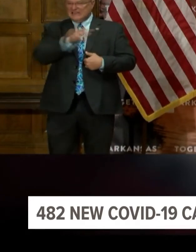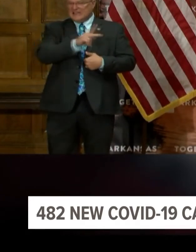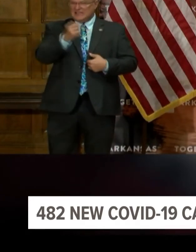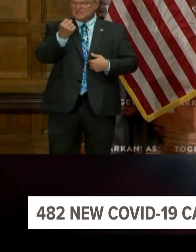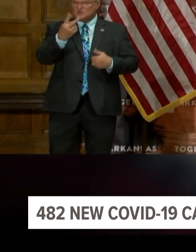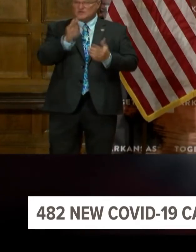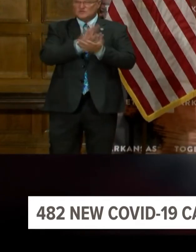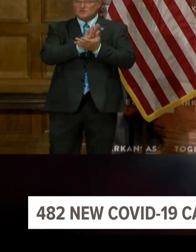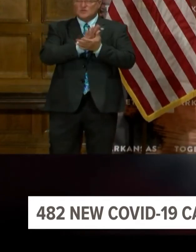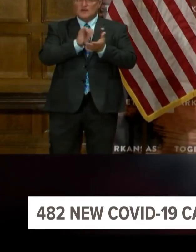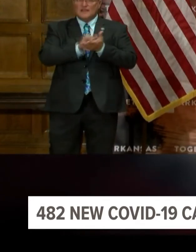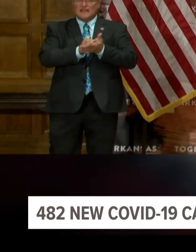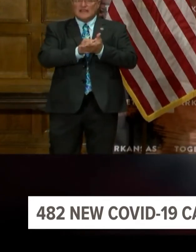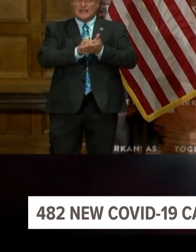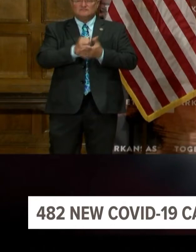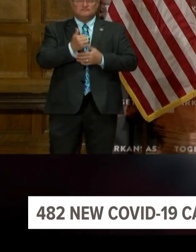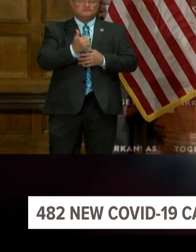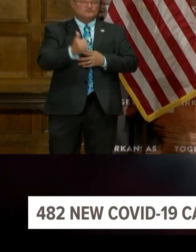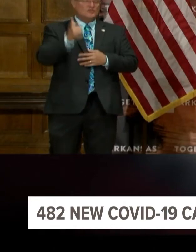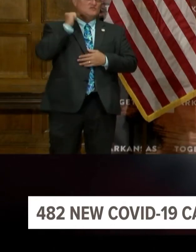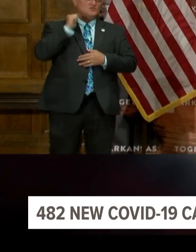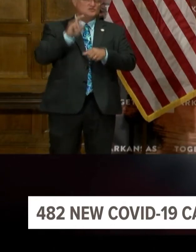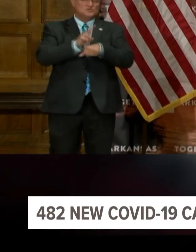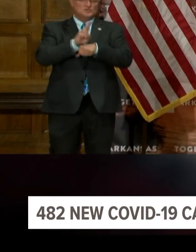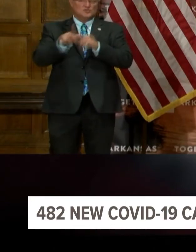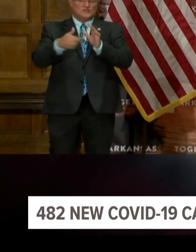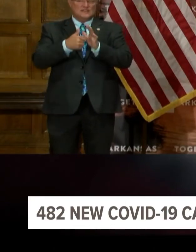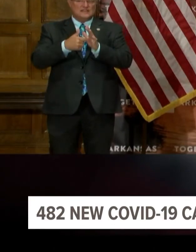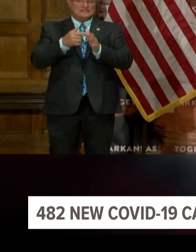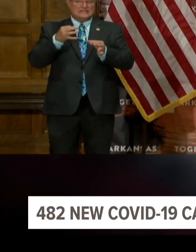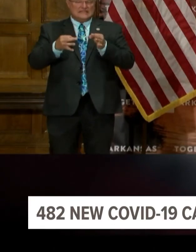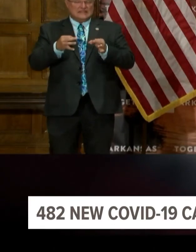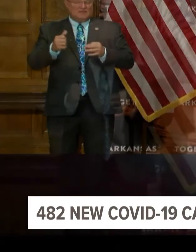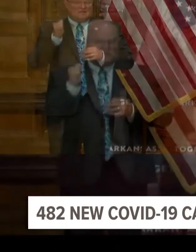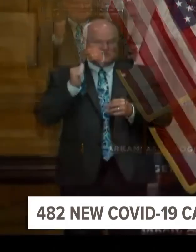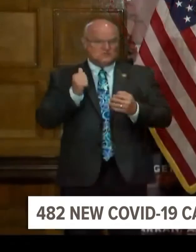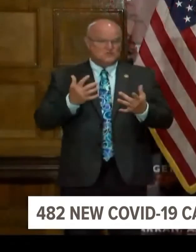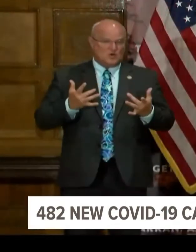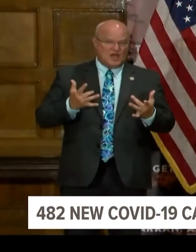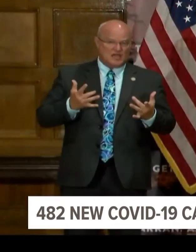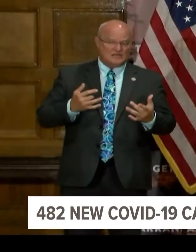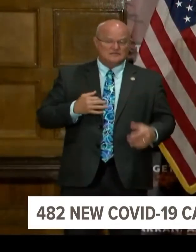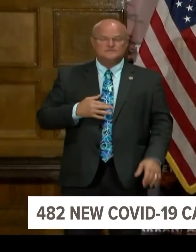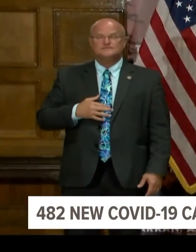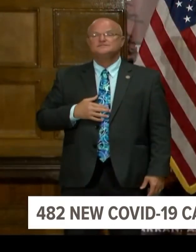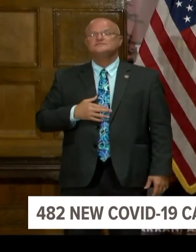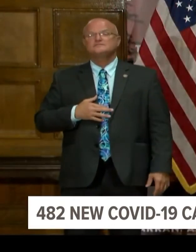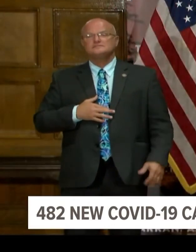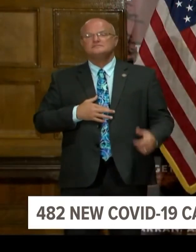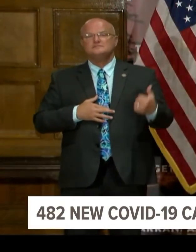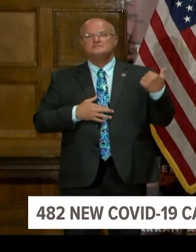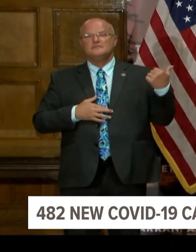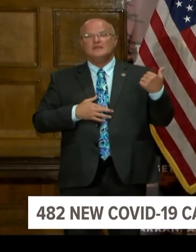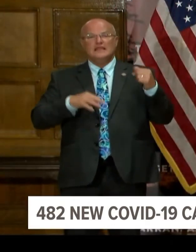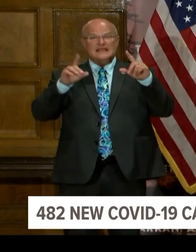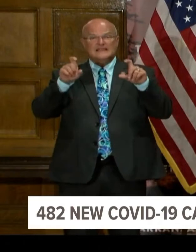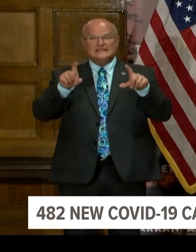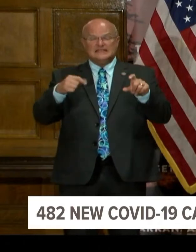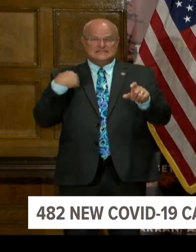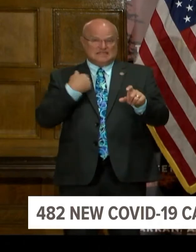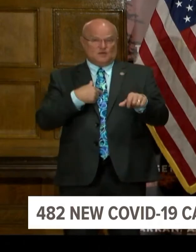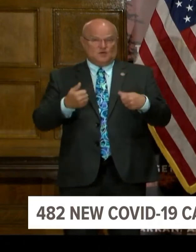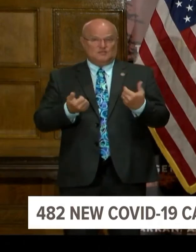12 schools that have declined using this assistance, and if so, why? The testing that